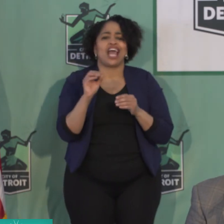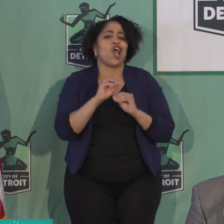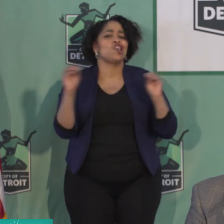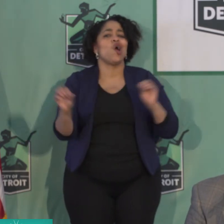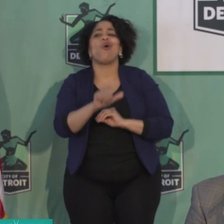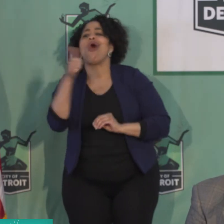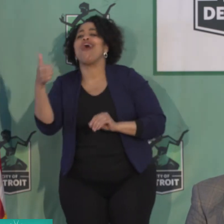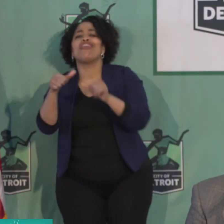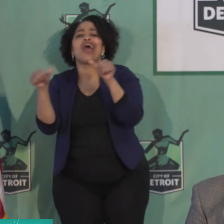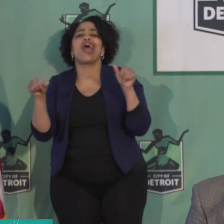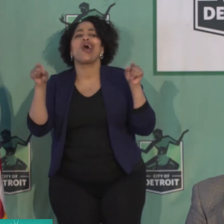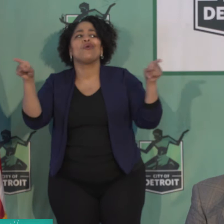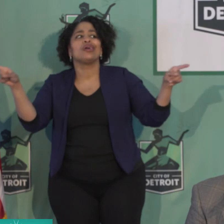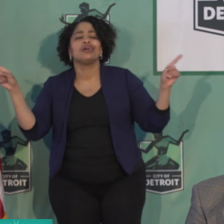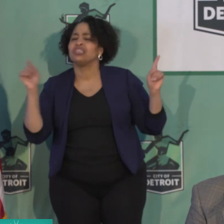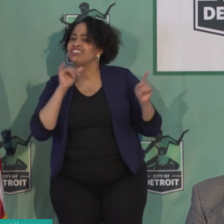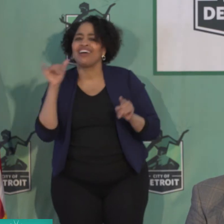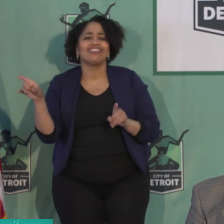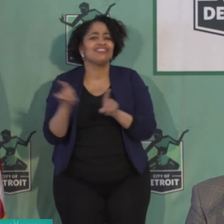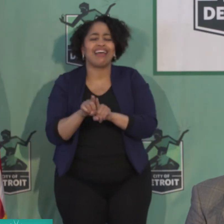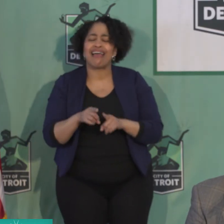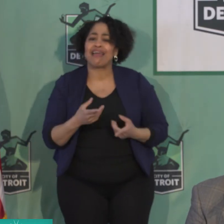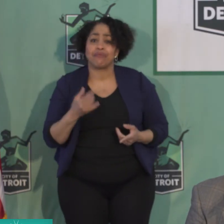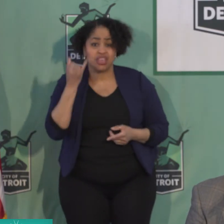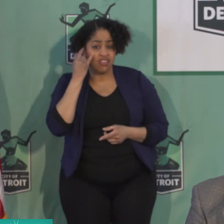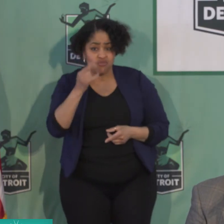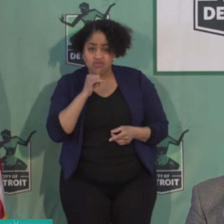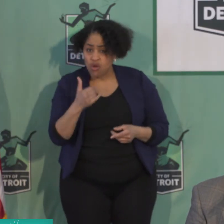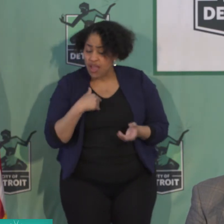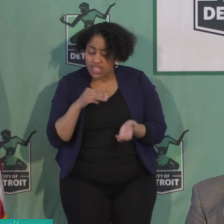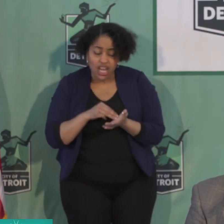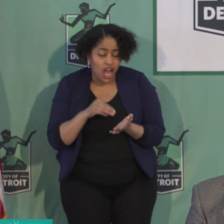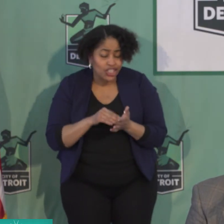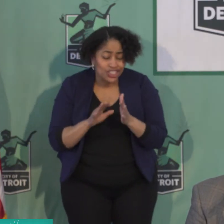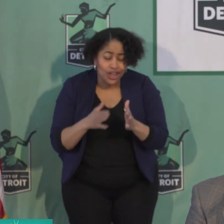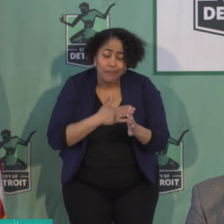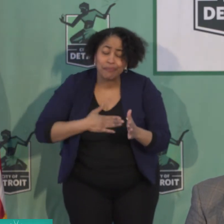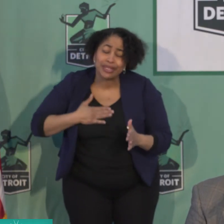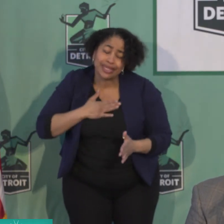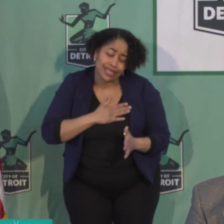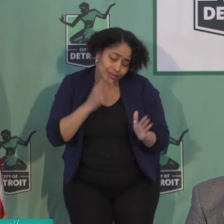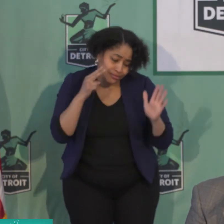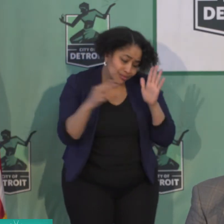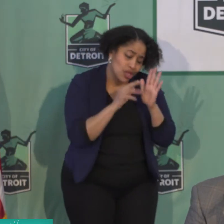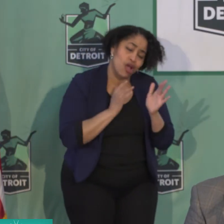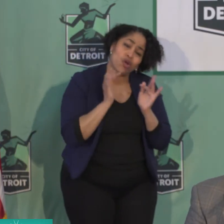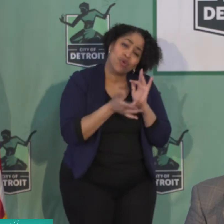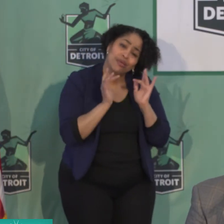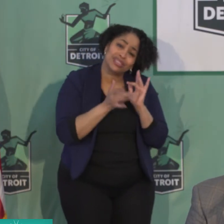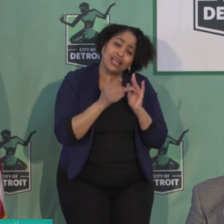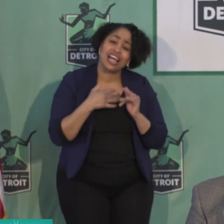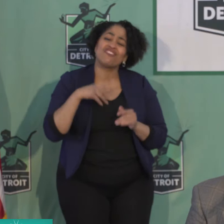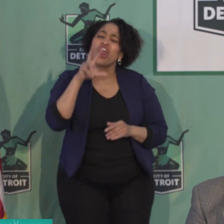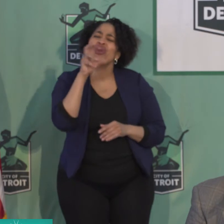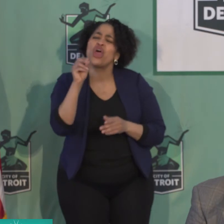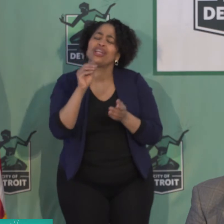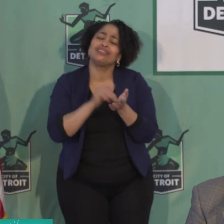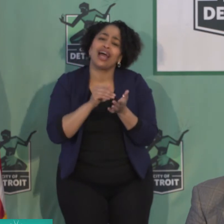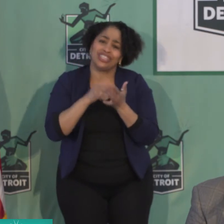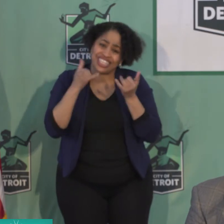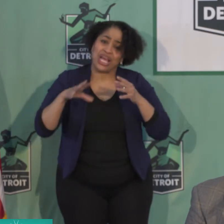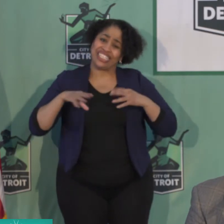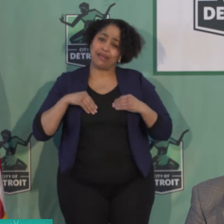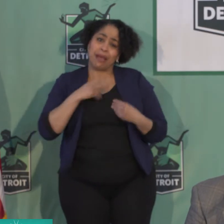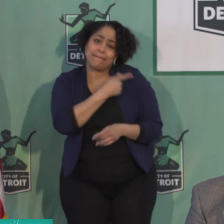area. If you don't have a doctor, go to our websites. There are 30 doctors taking patients